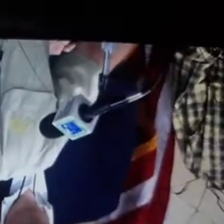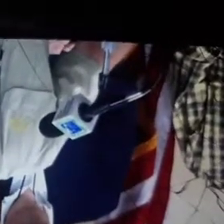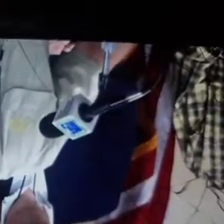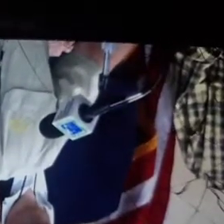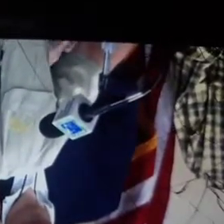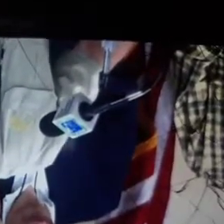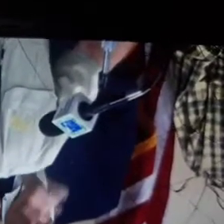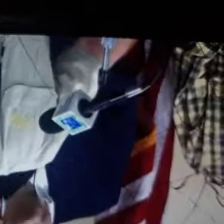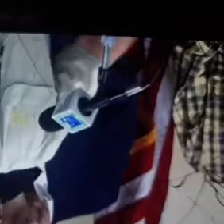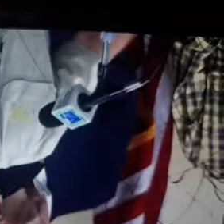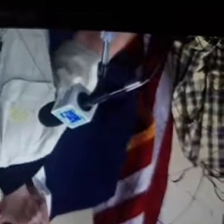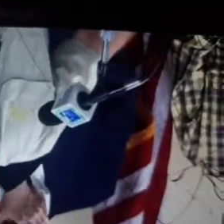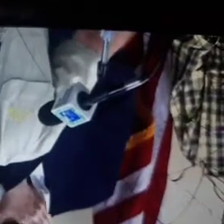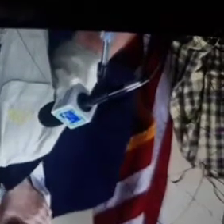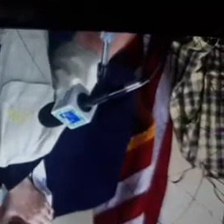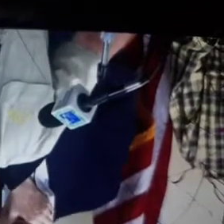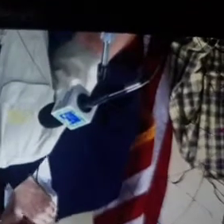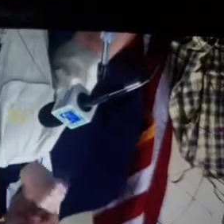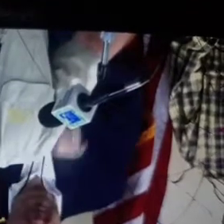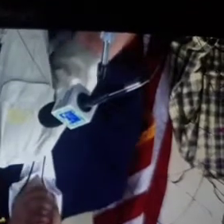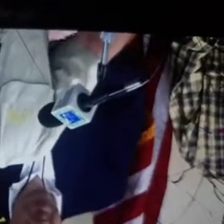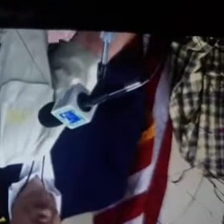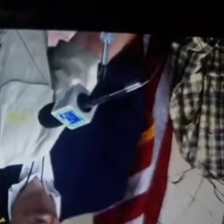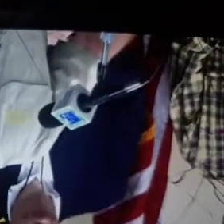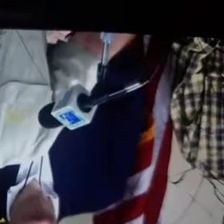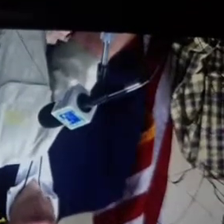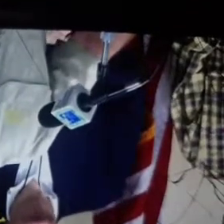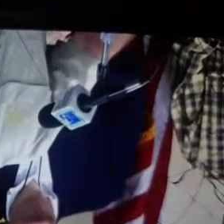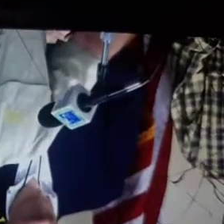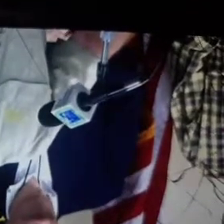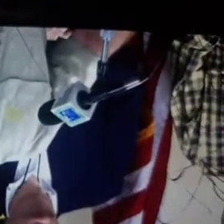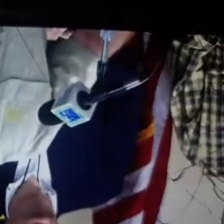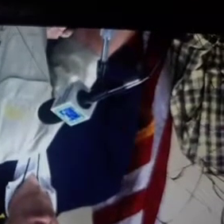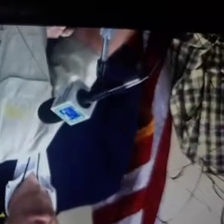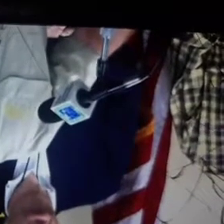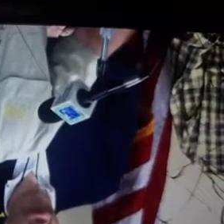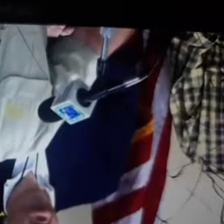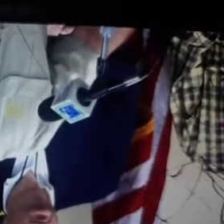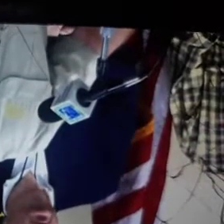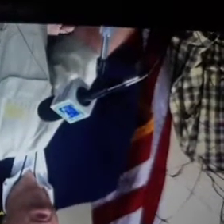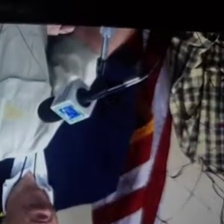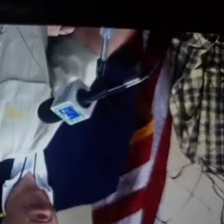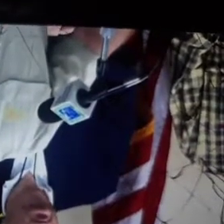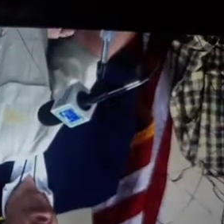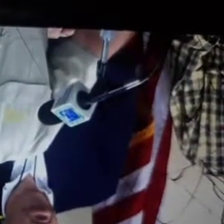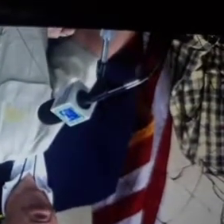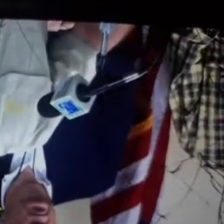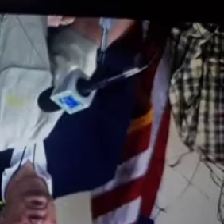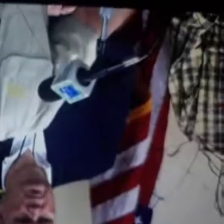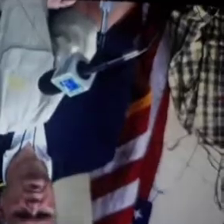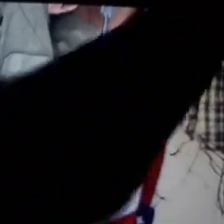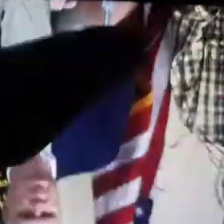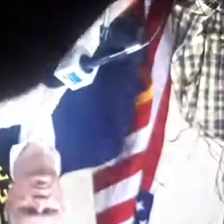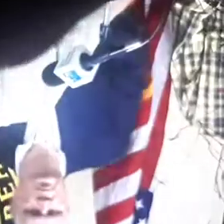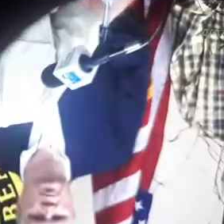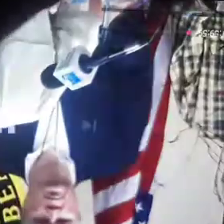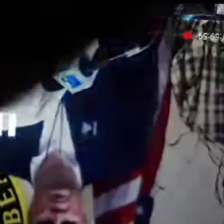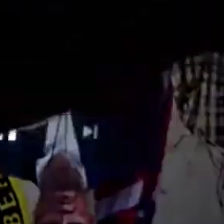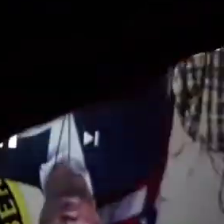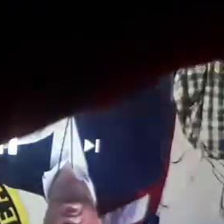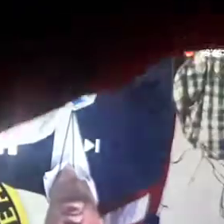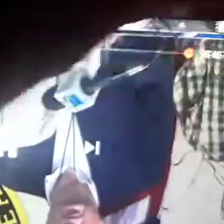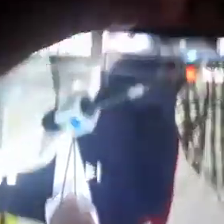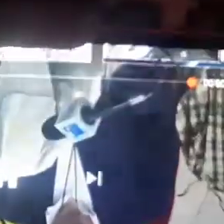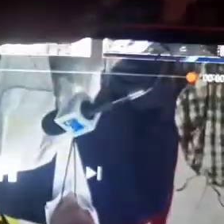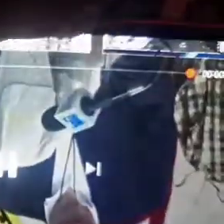you're still with us and you're still here in Beaufort County, you still have time to leave. It looks like the estimate